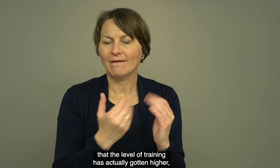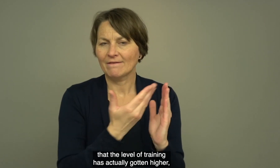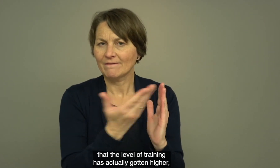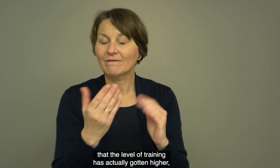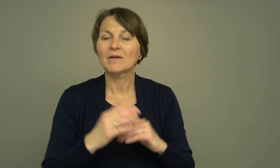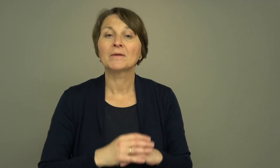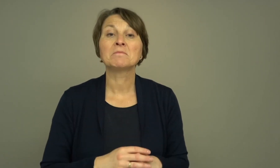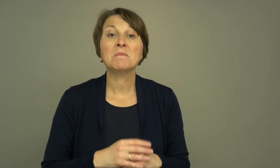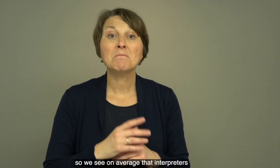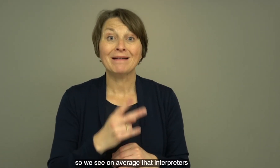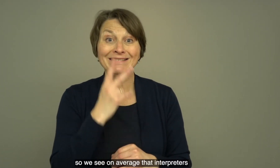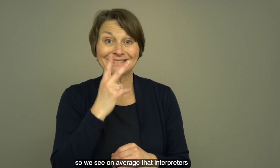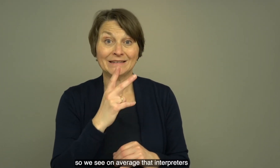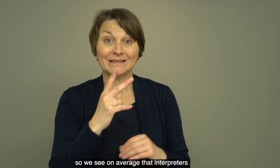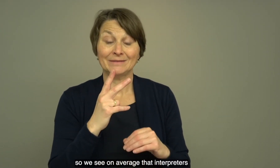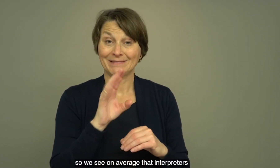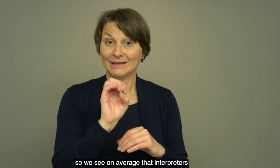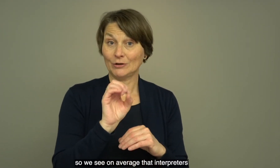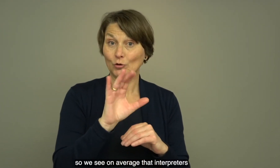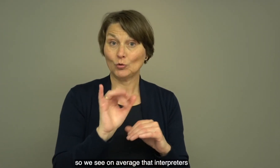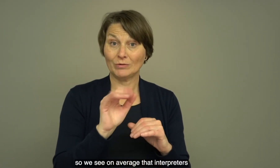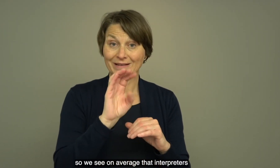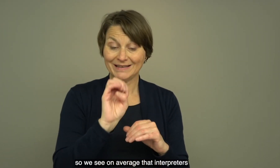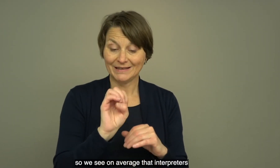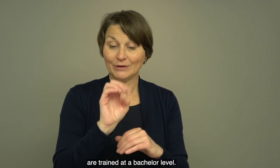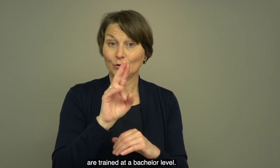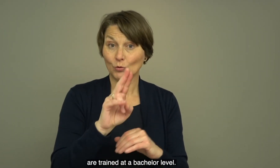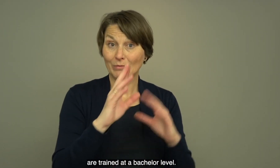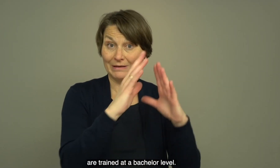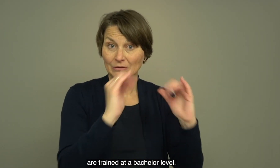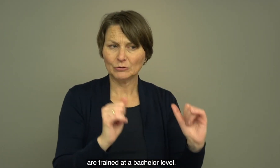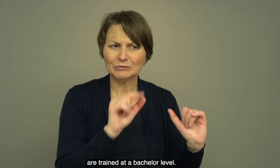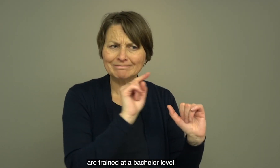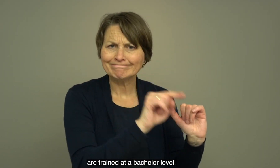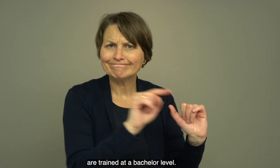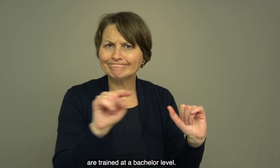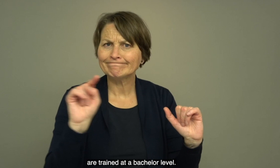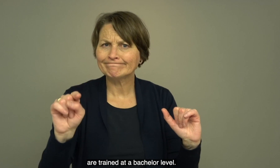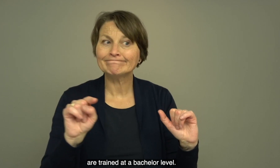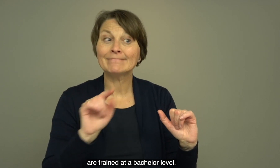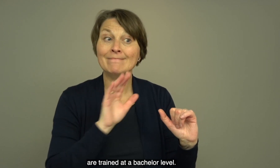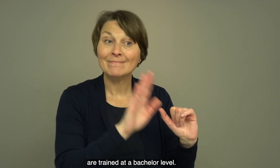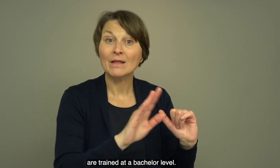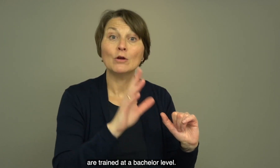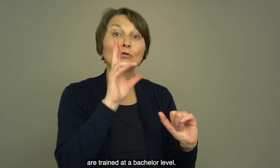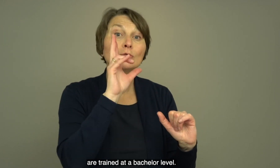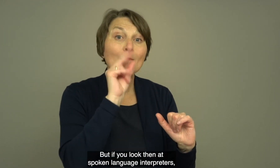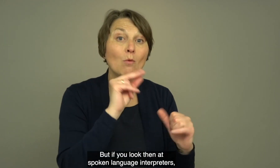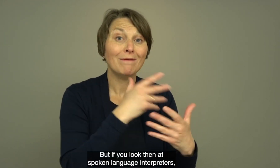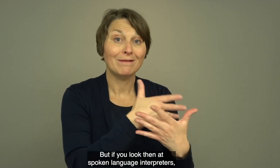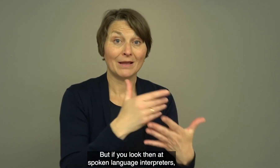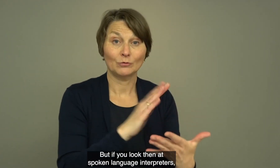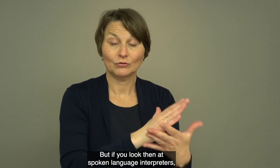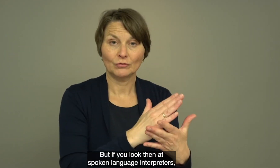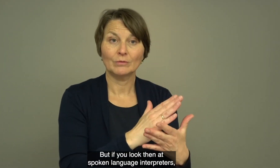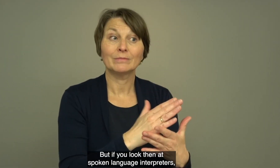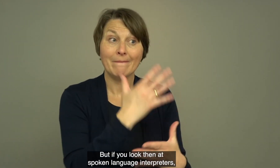gotten higher. So we see on average that interpreters are trained at a bachelor level. But if you look then at